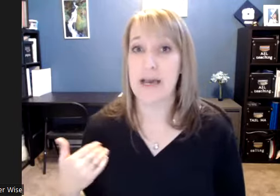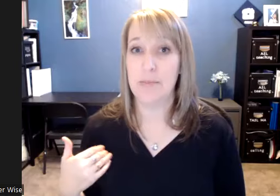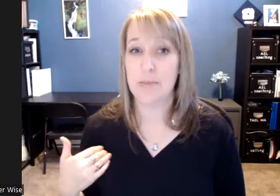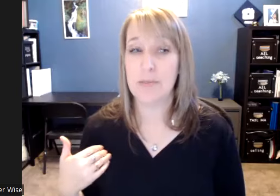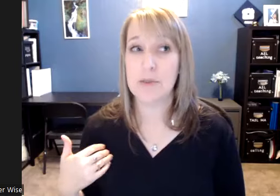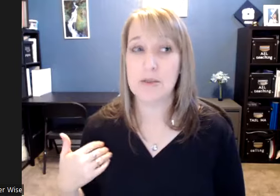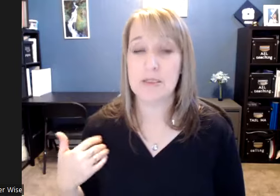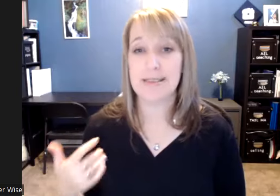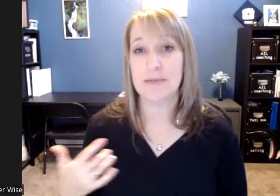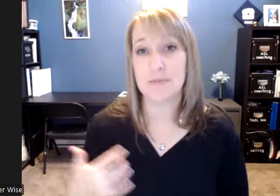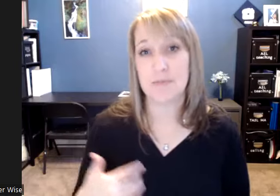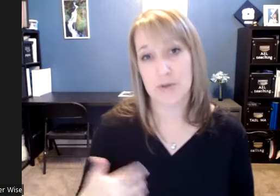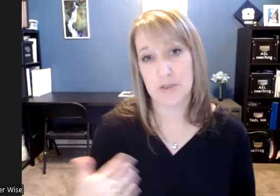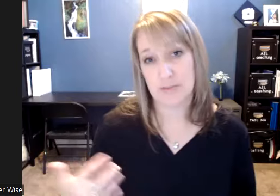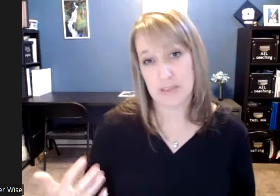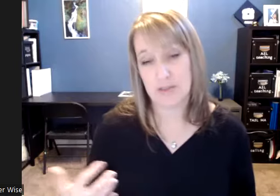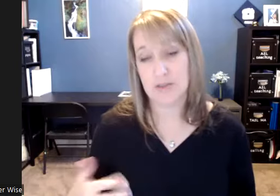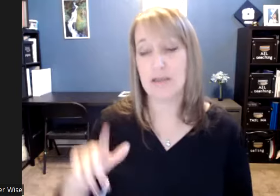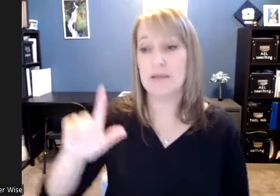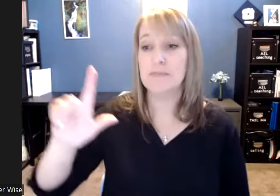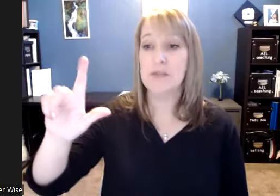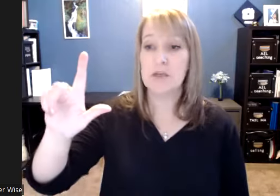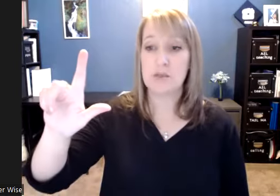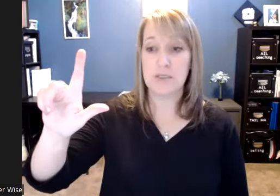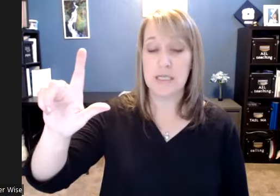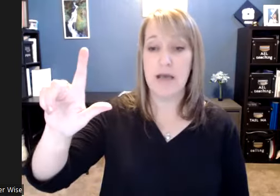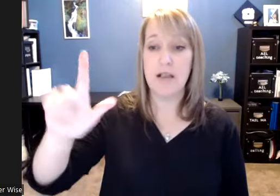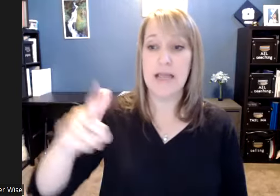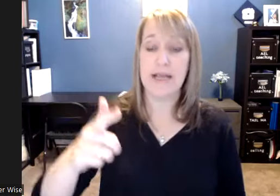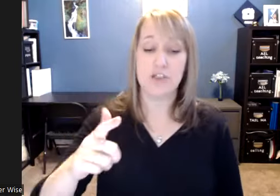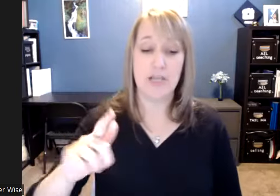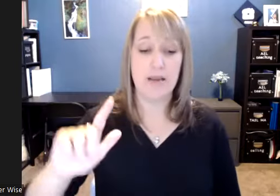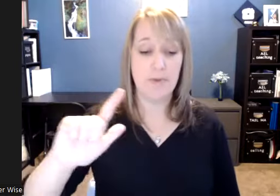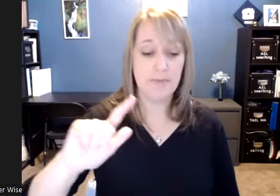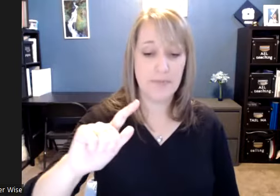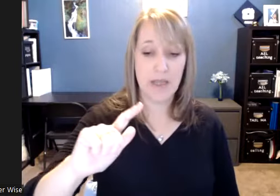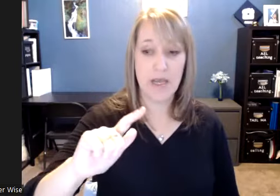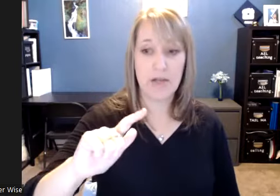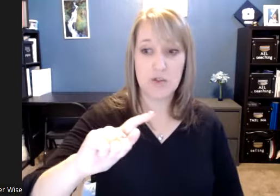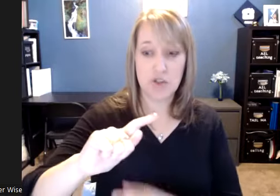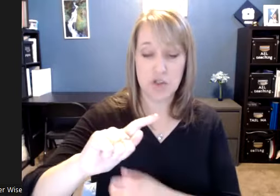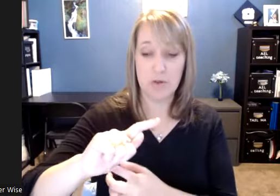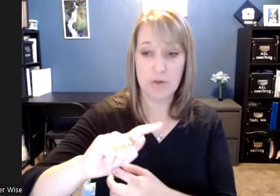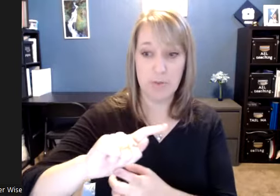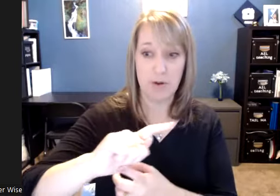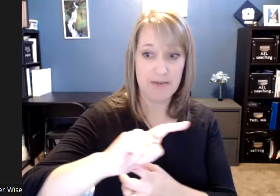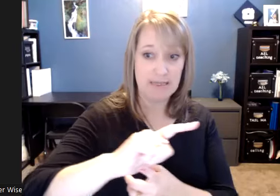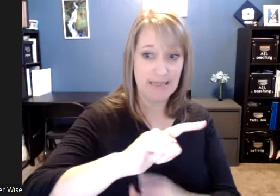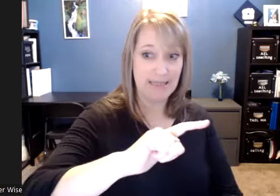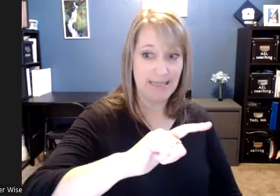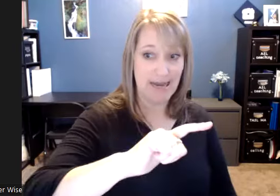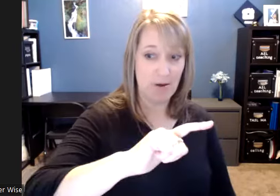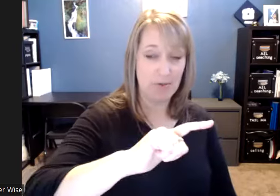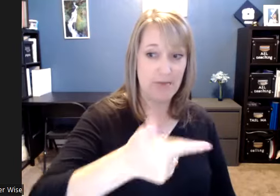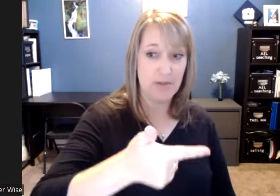step. Remember we learned step brother, step sister kind of thing. So it's an L hand shape, and you start with your palm facing down, and then you